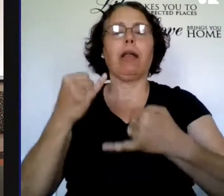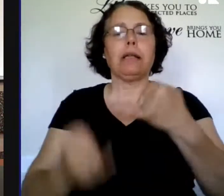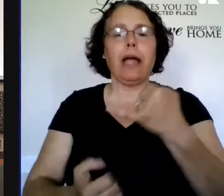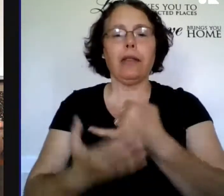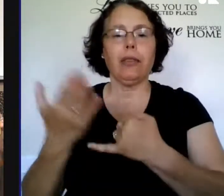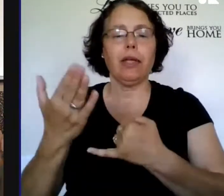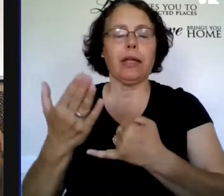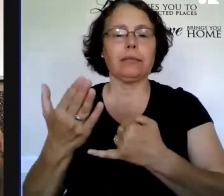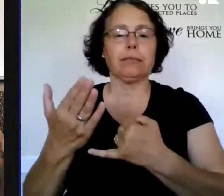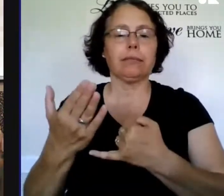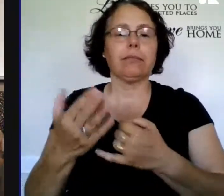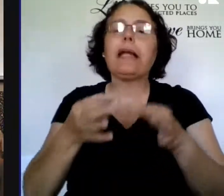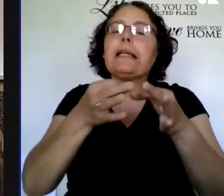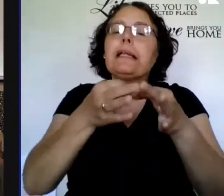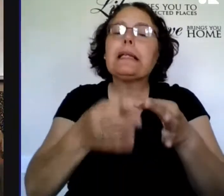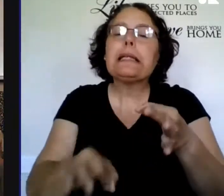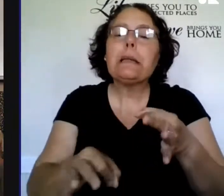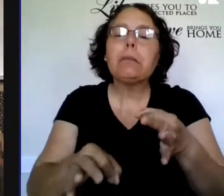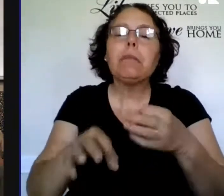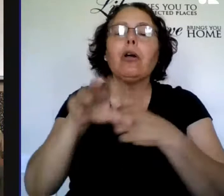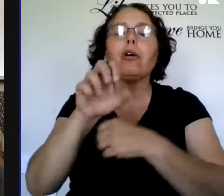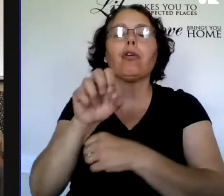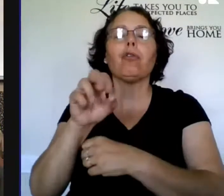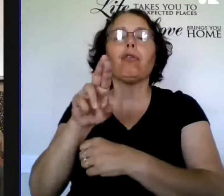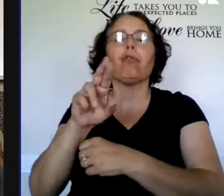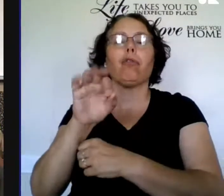is a simple craft you could do at home